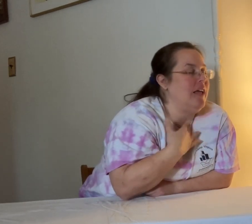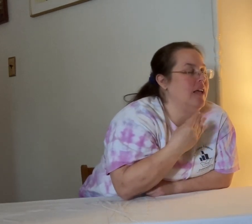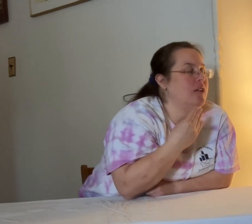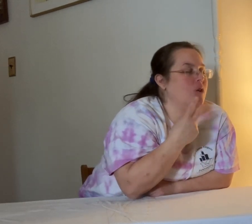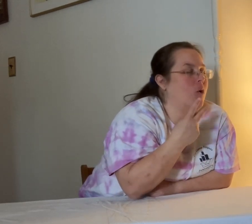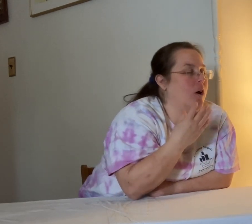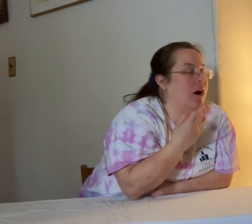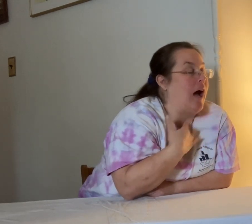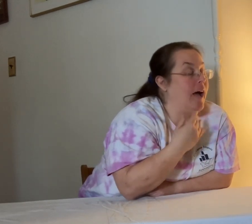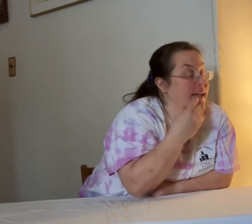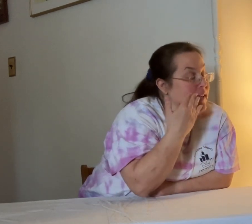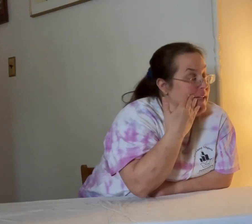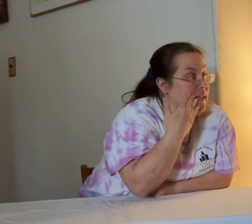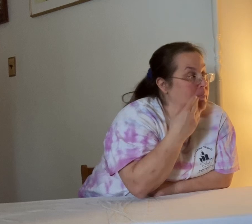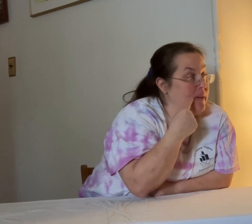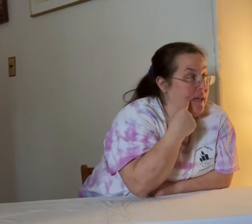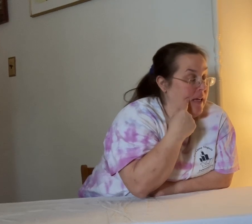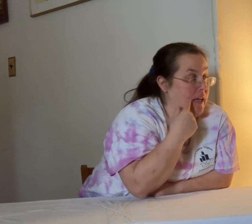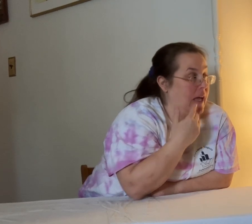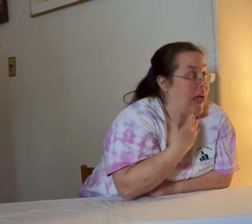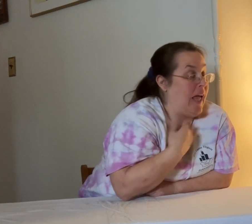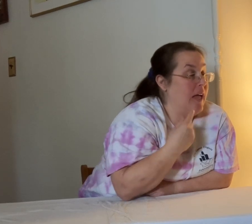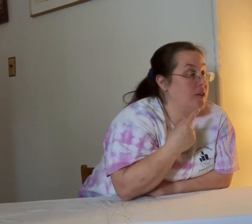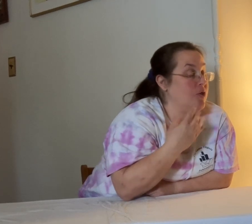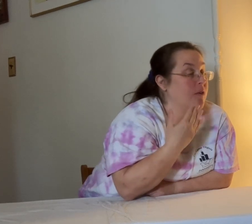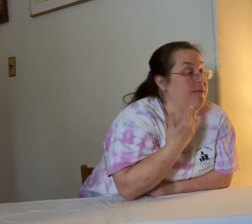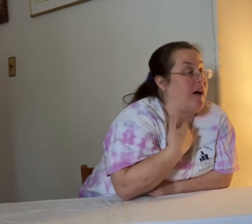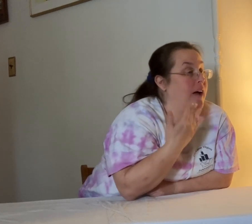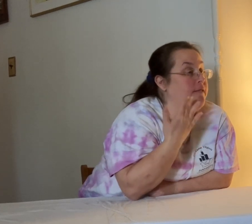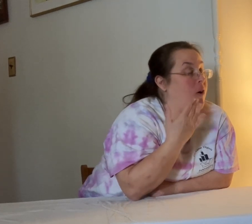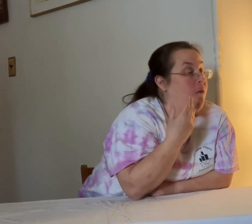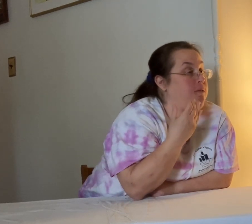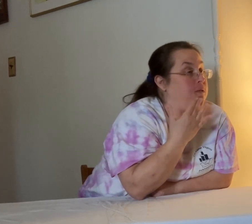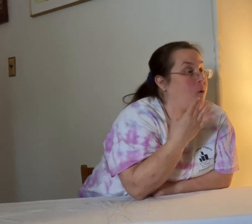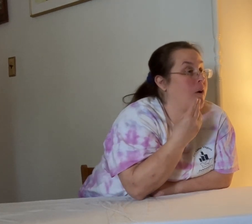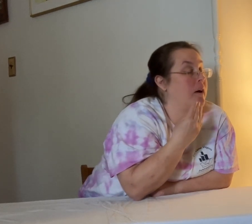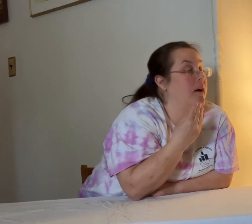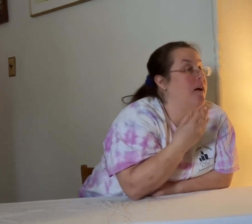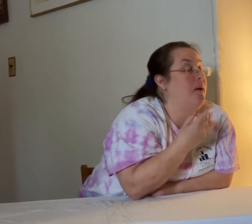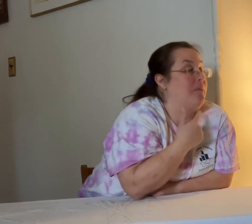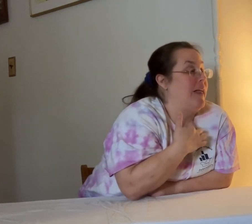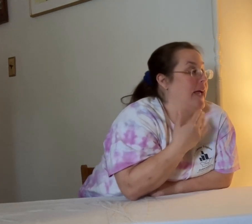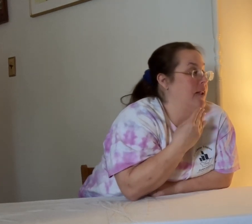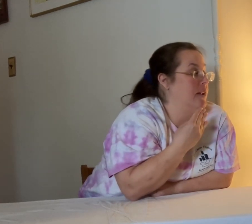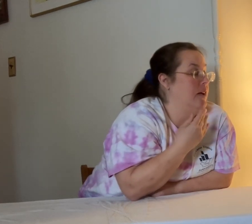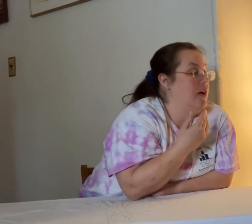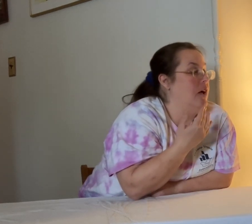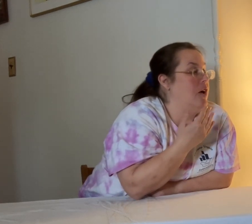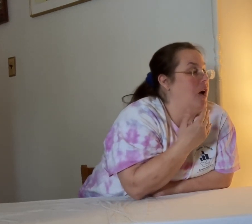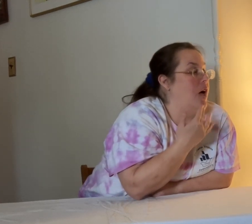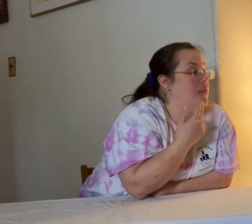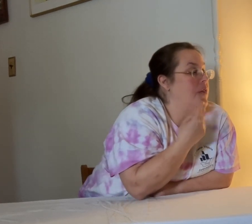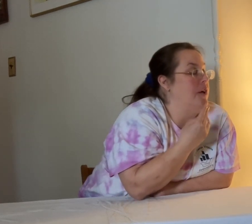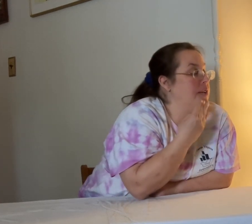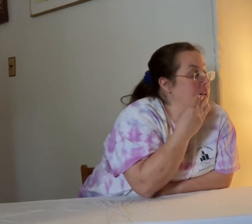in your IEP and your 504 plan the need